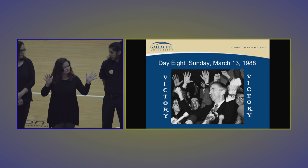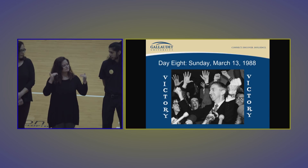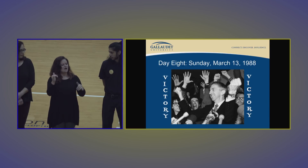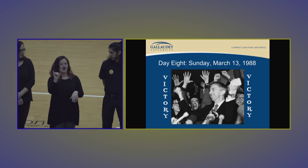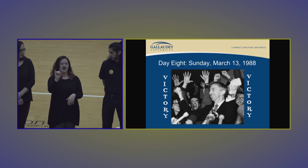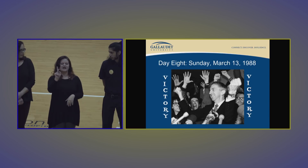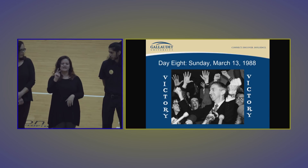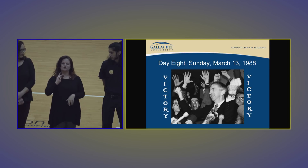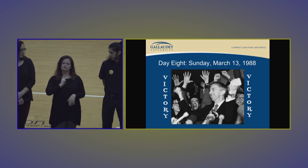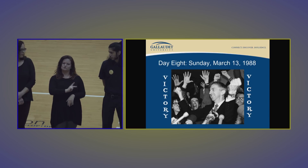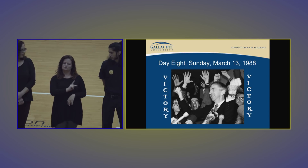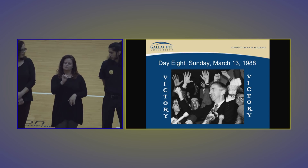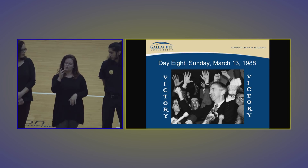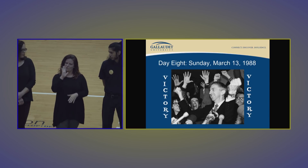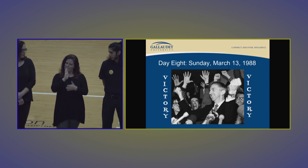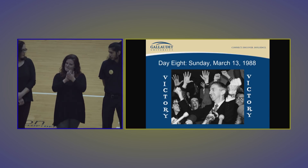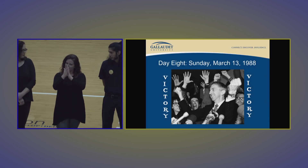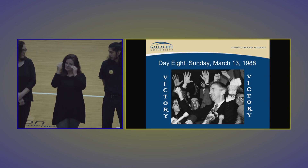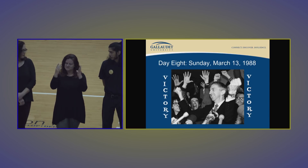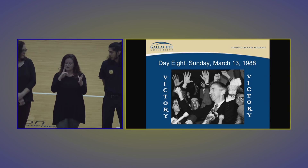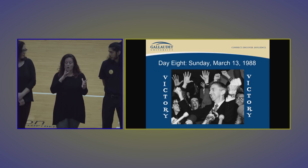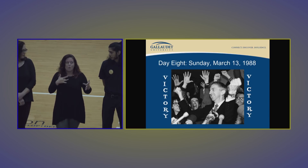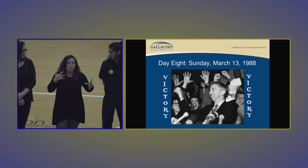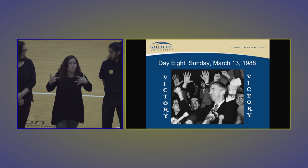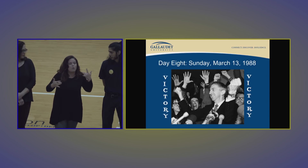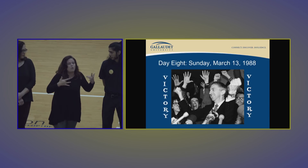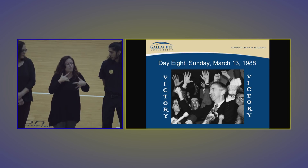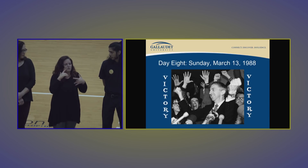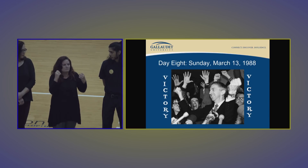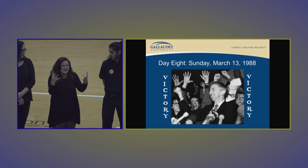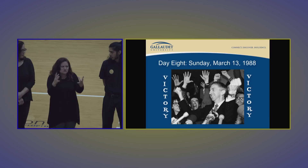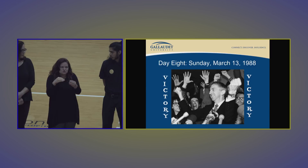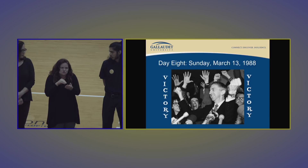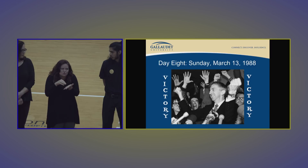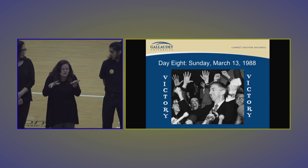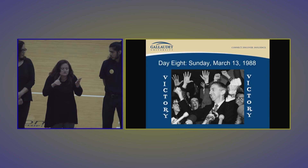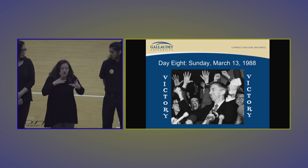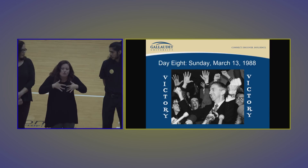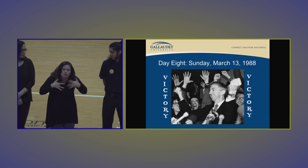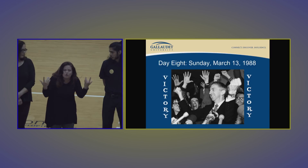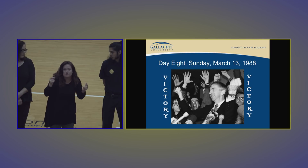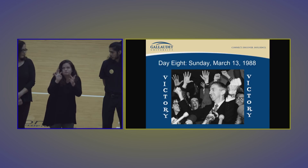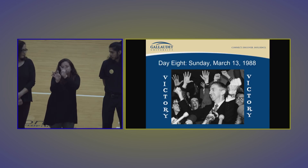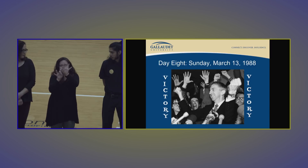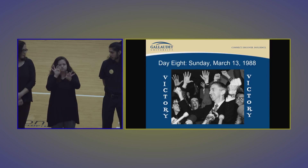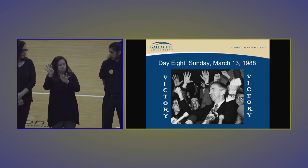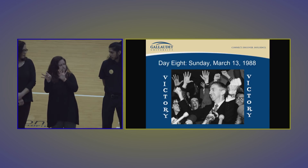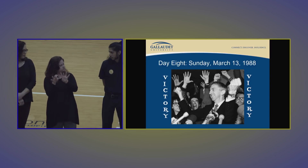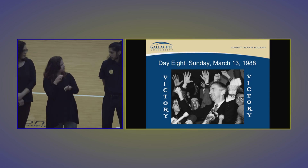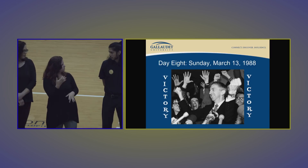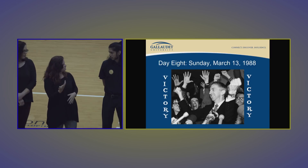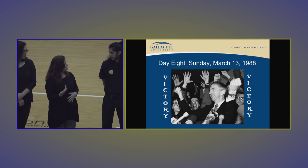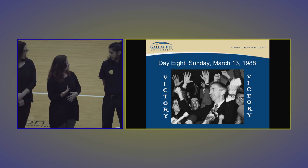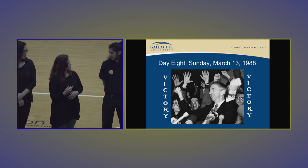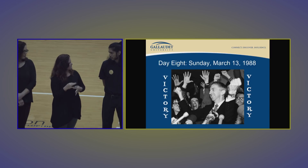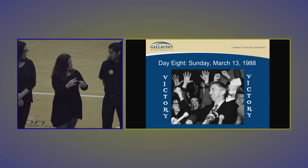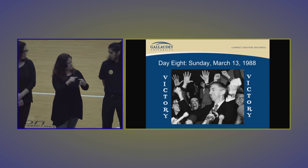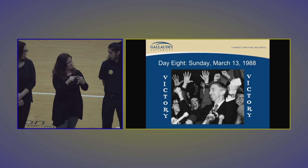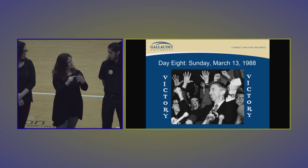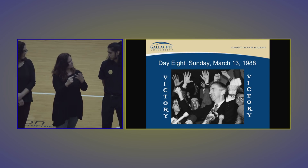Zinser was no longer president, and I, King Jordan, would become president. It was announced at last. Students were thrilled,